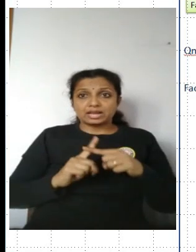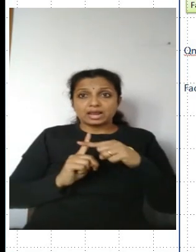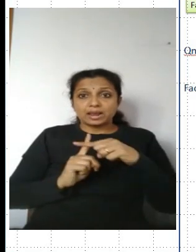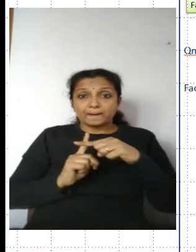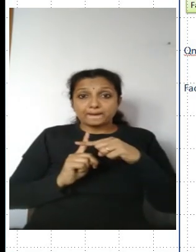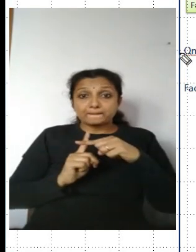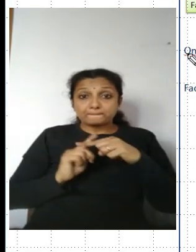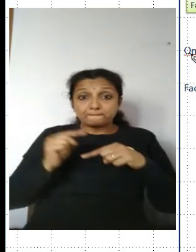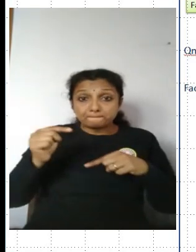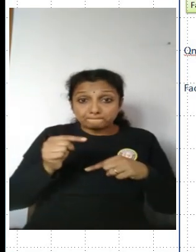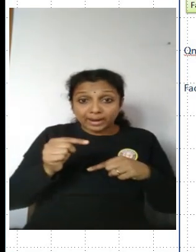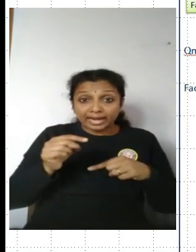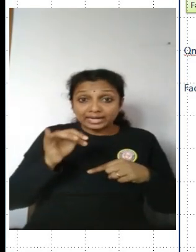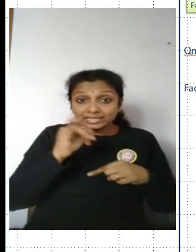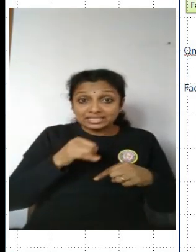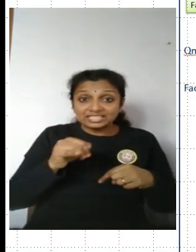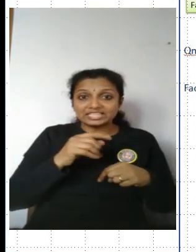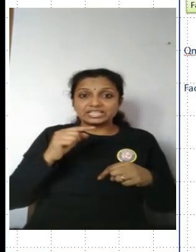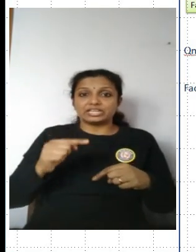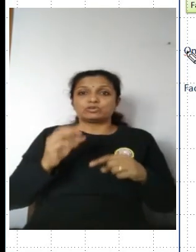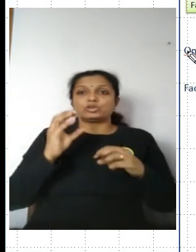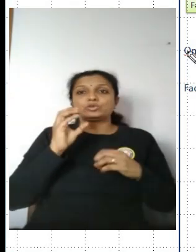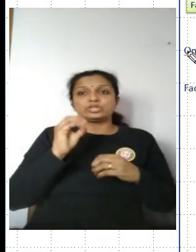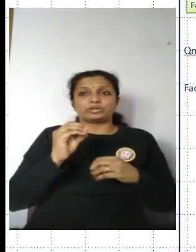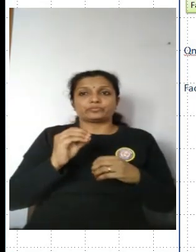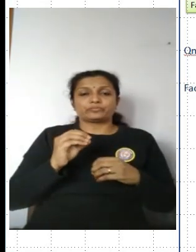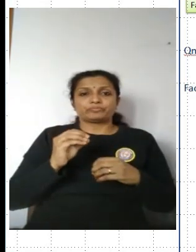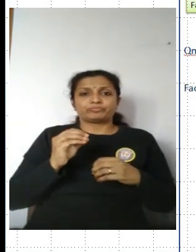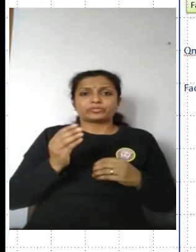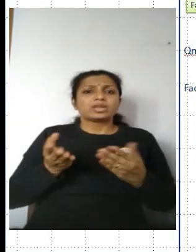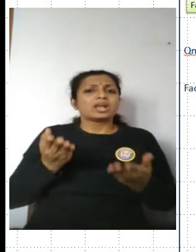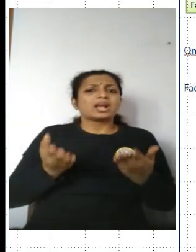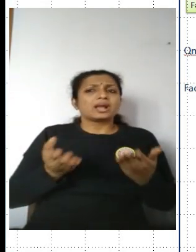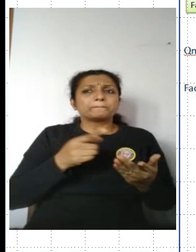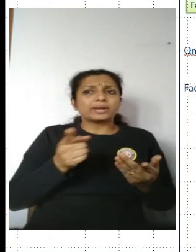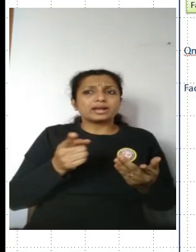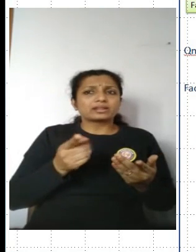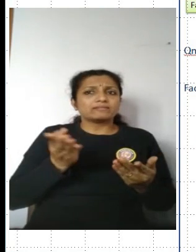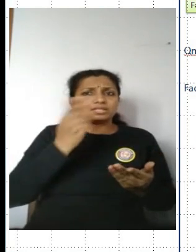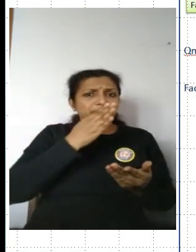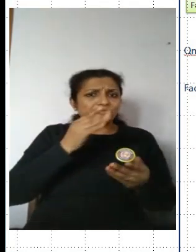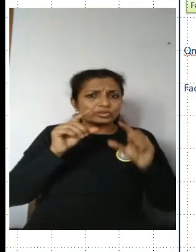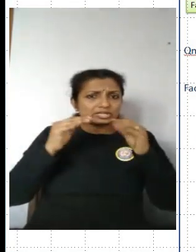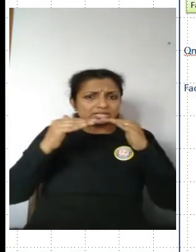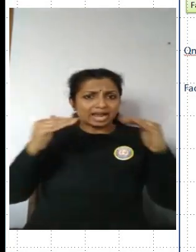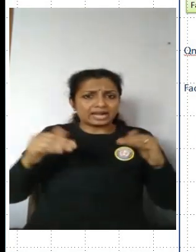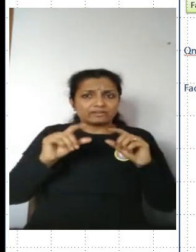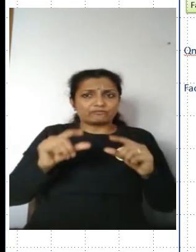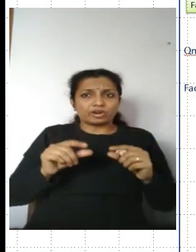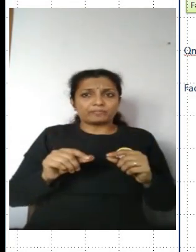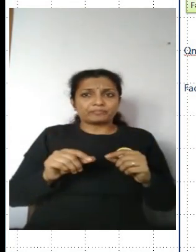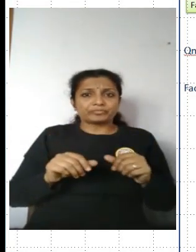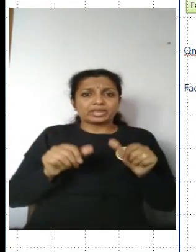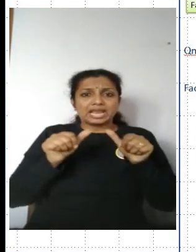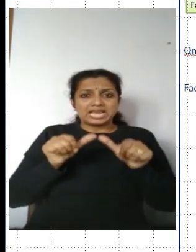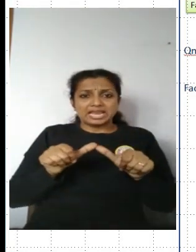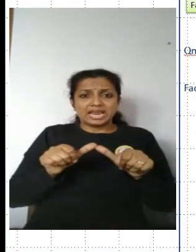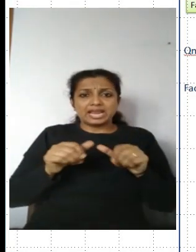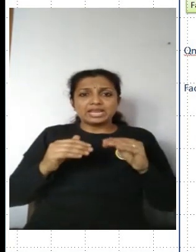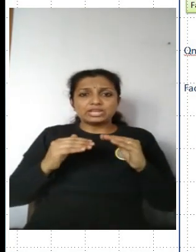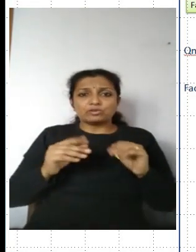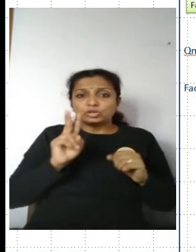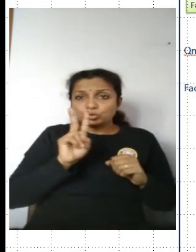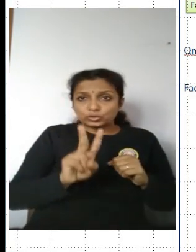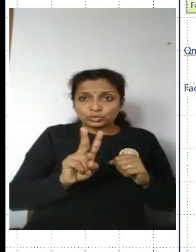First, factorization. On question 2x squared plus x minus 6 is equal to 0.